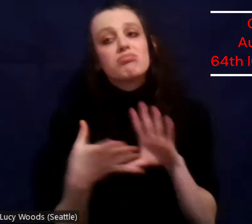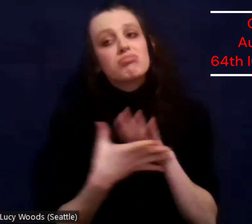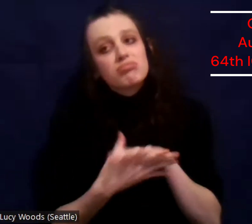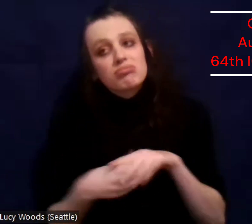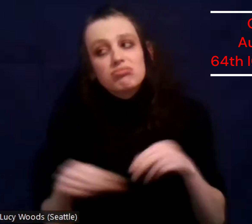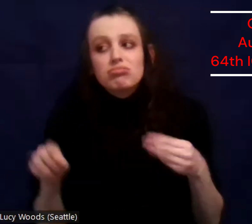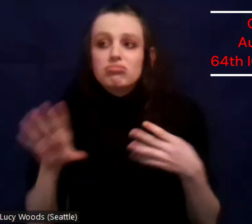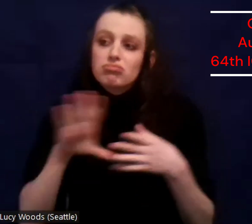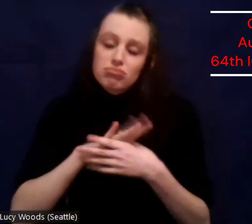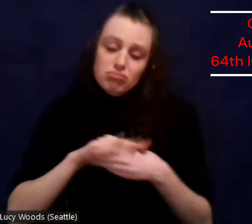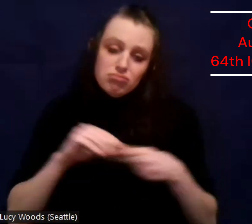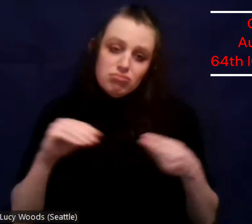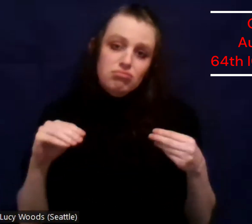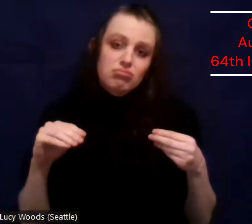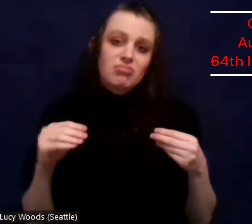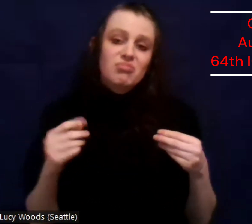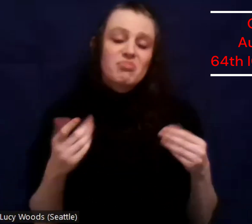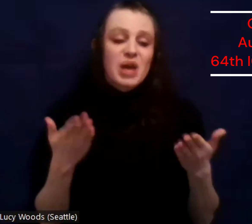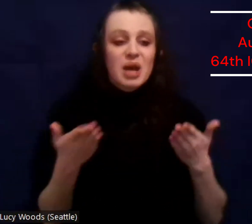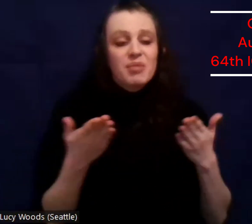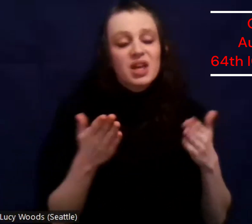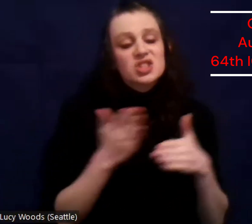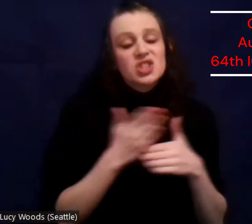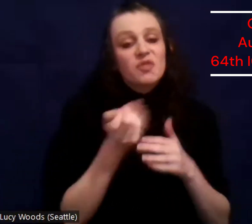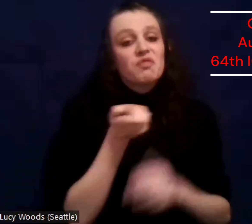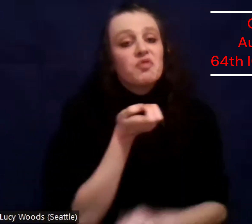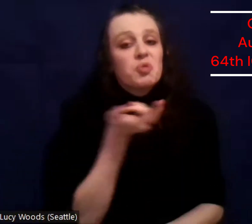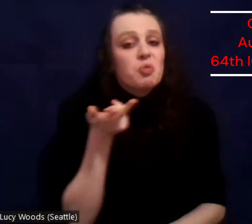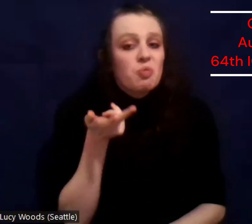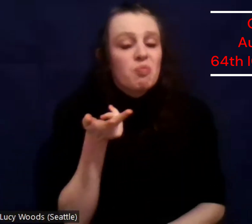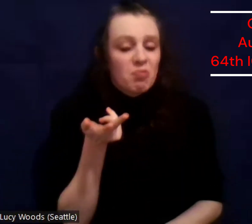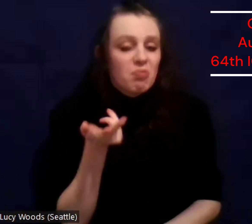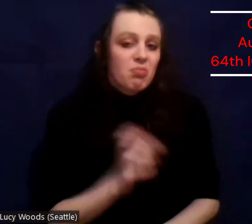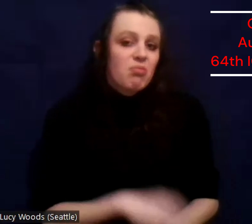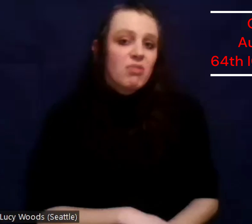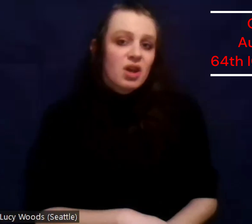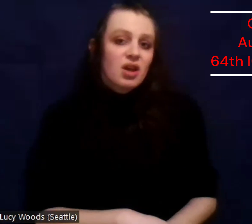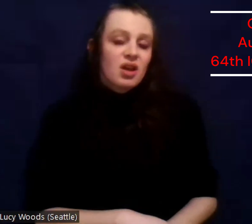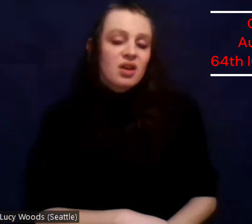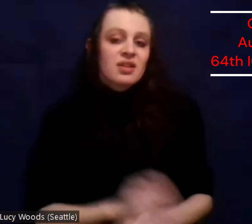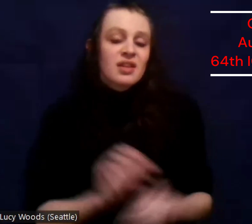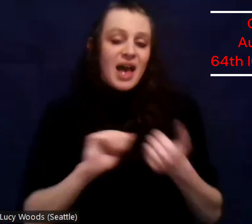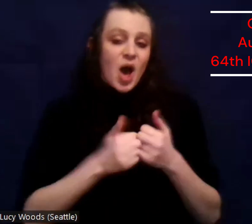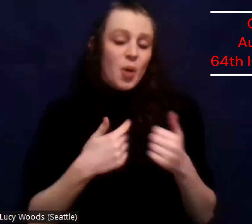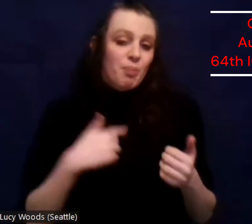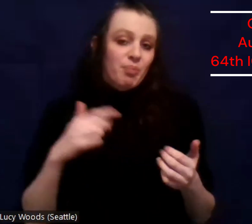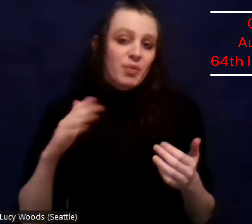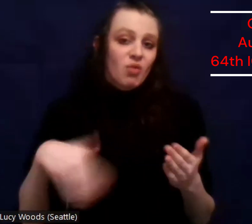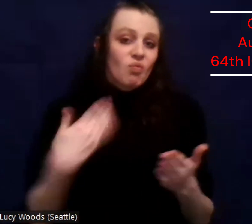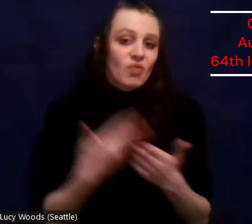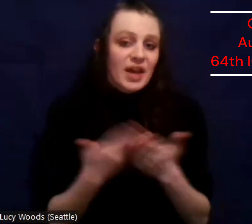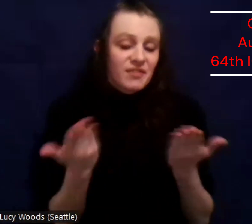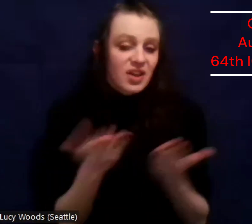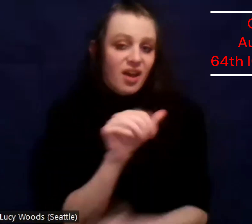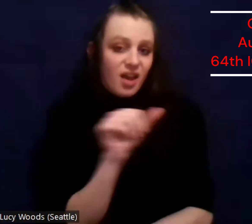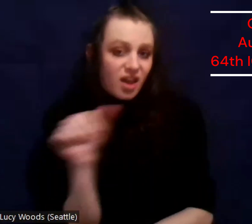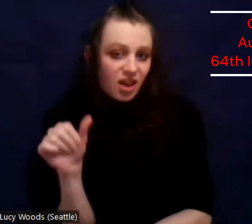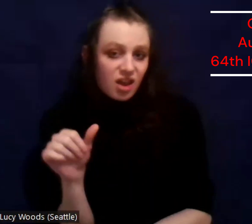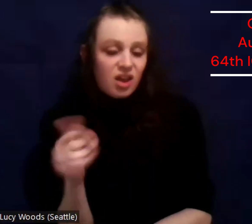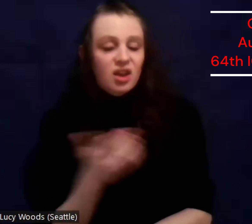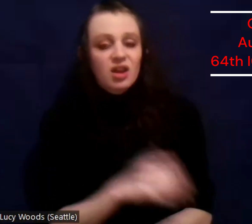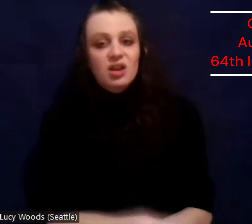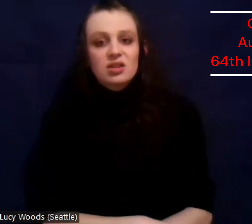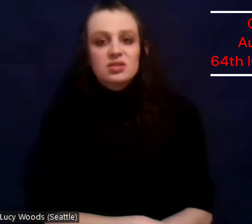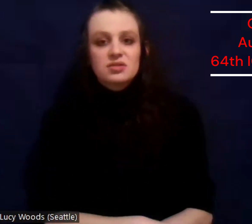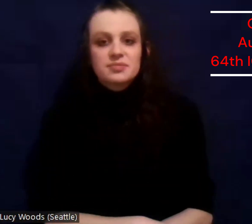stories, and I'll probably share a few of of how I ended up in Alcoholics Anonymous.